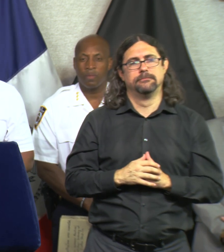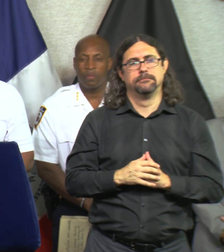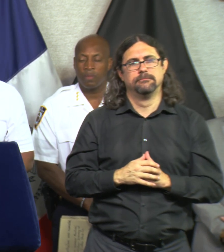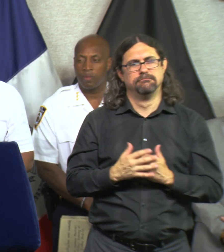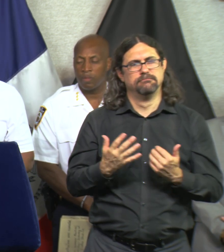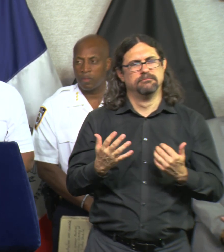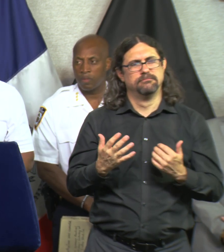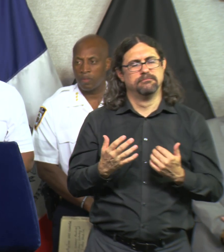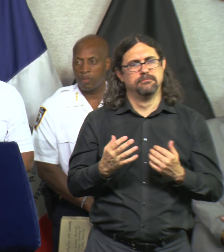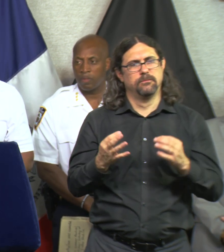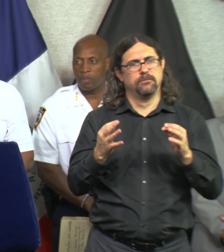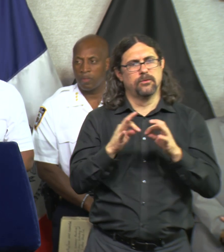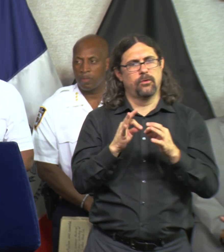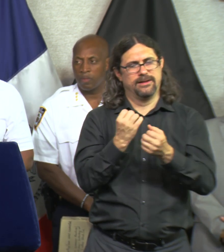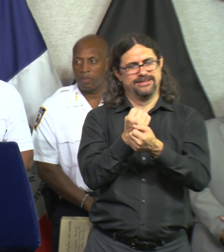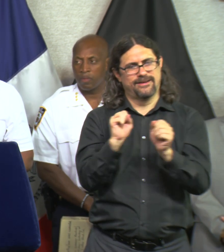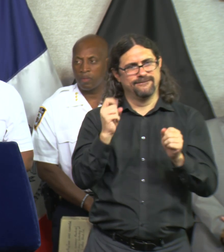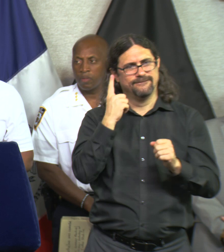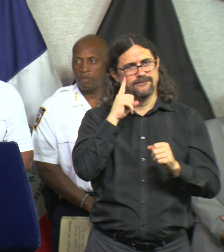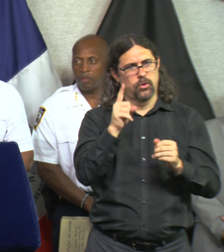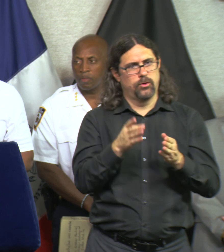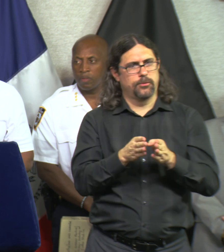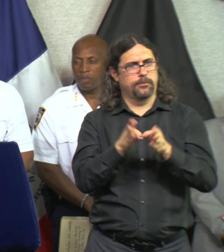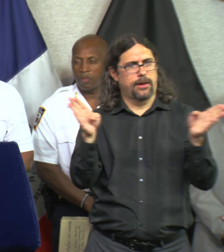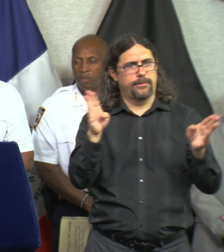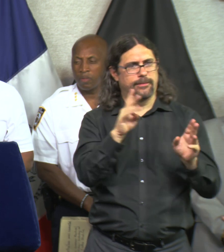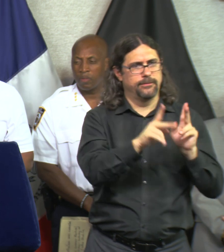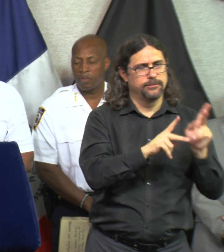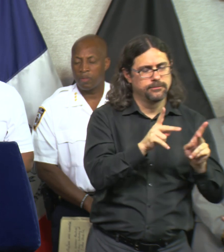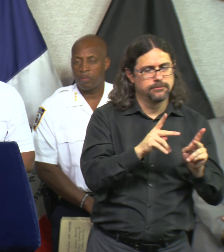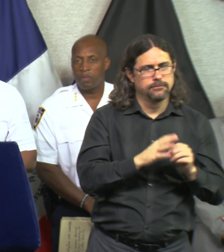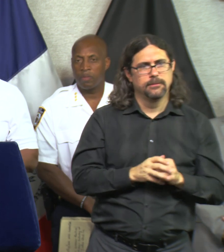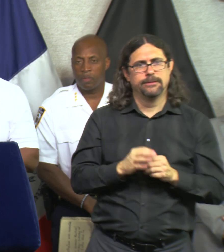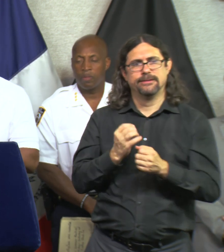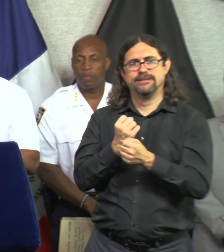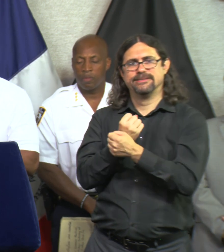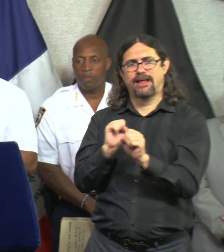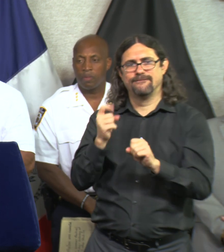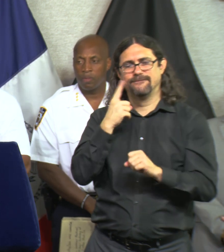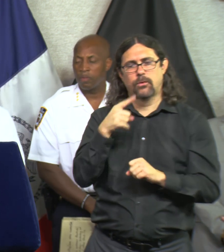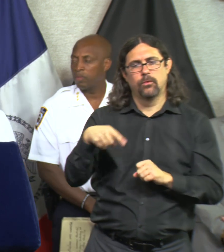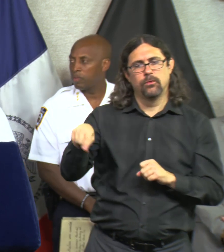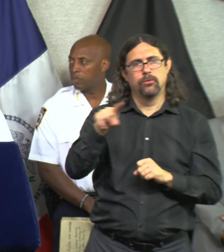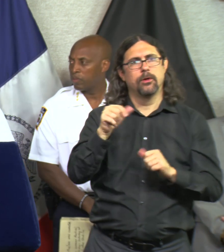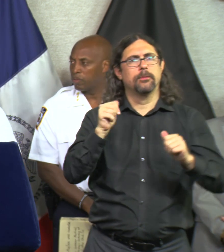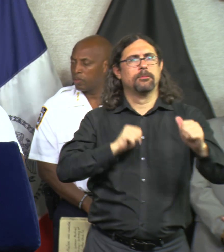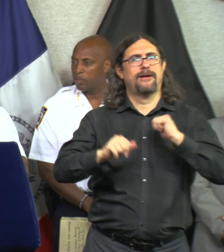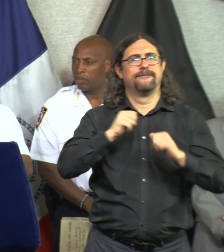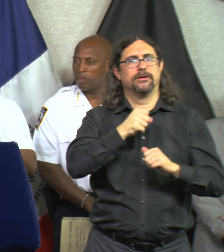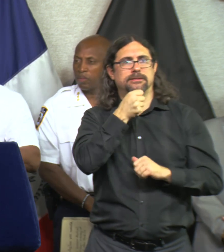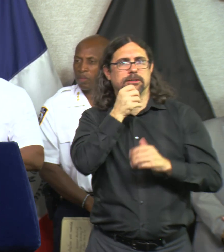for our responders who will be on the scene, we felt it was the best thing to do was to cancel the event.